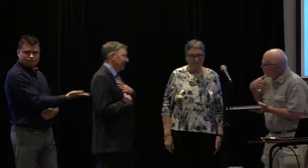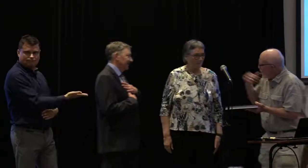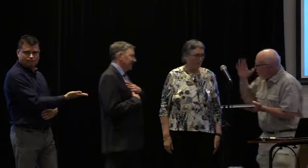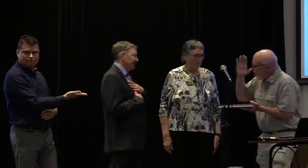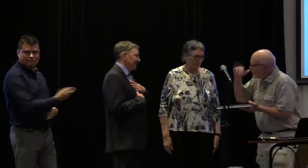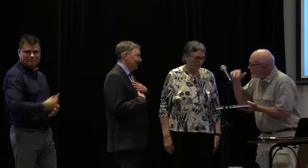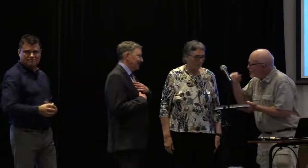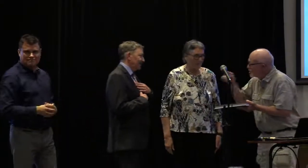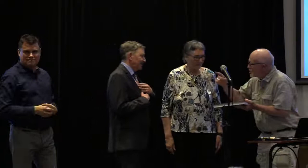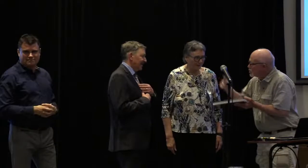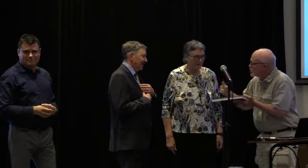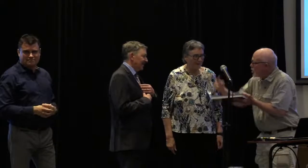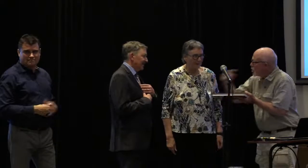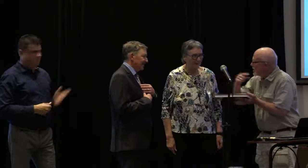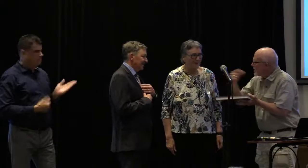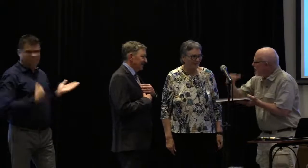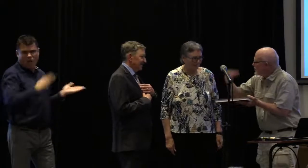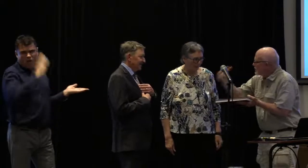Simons.